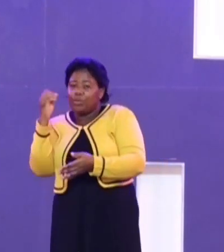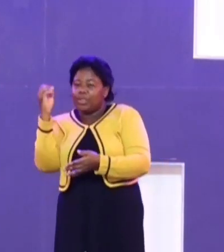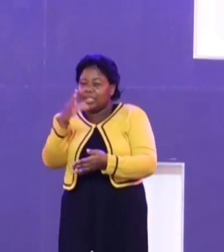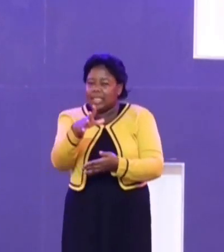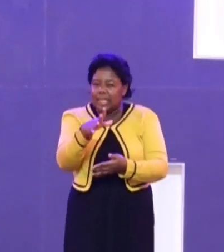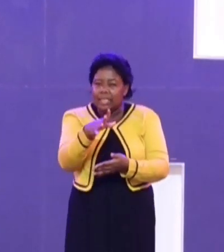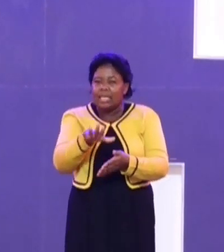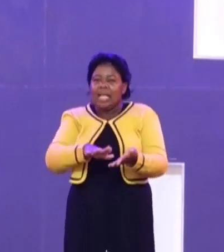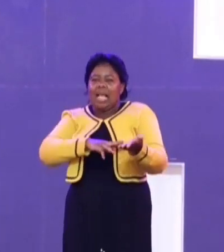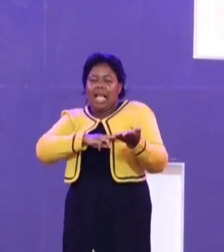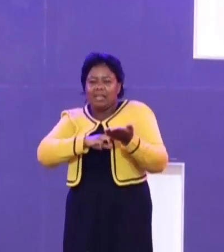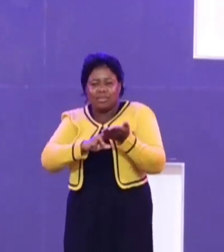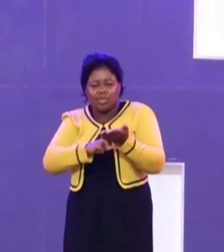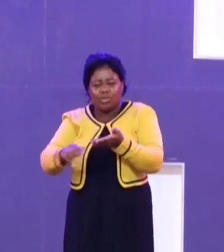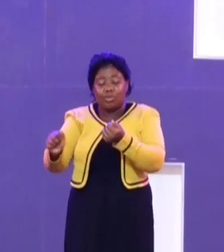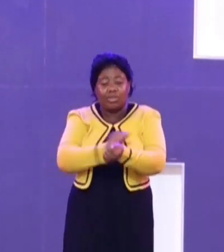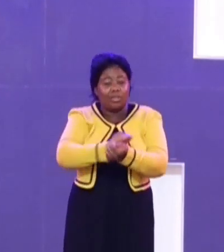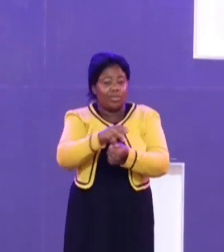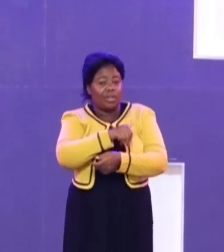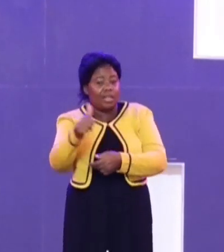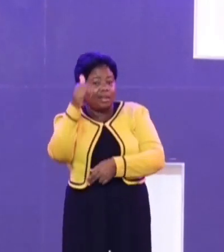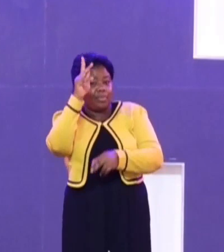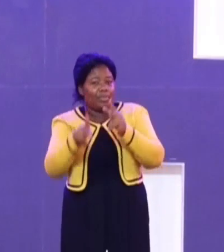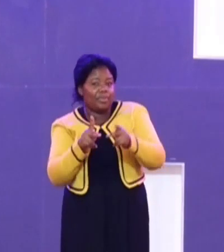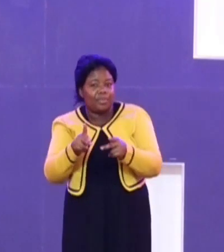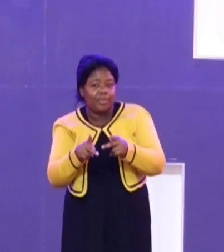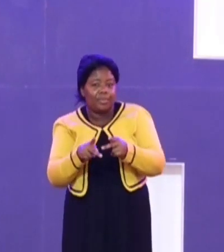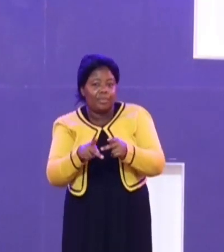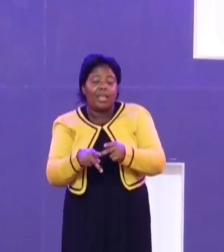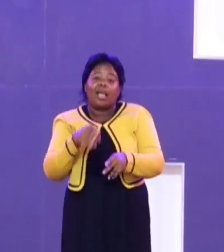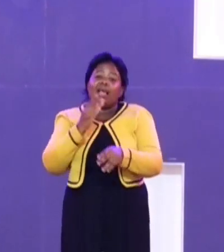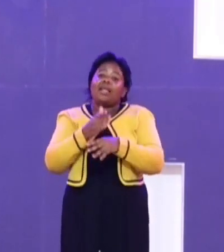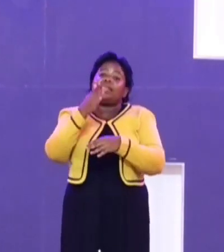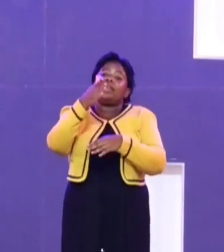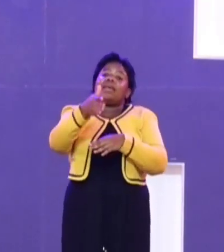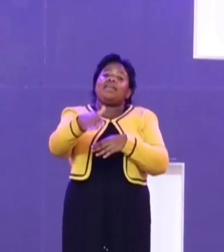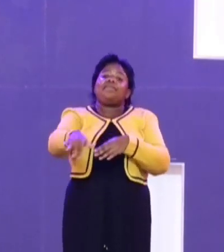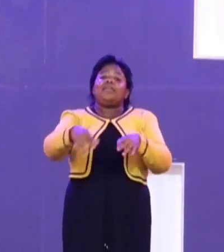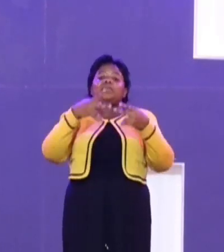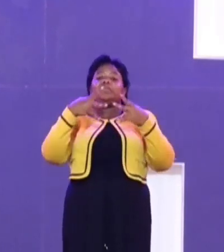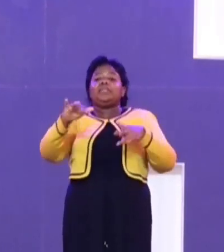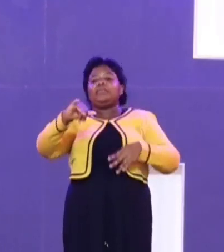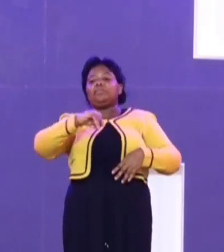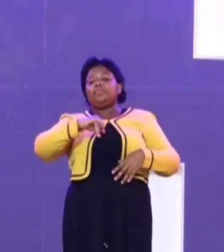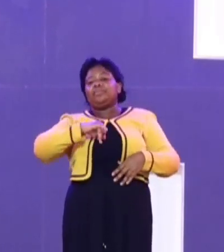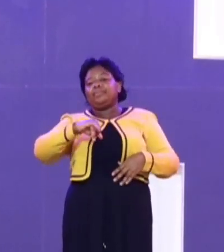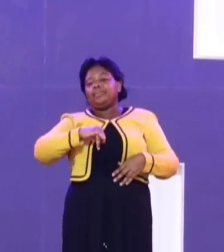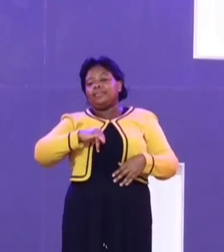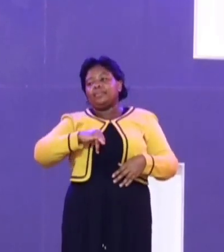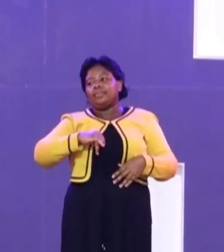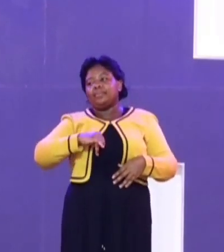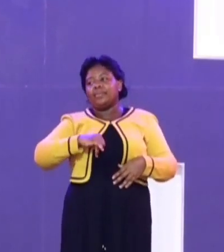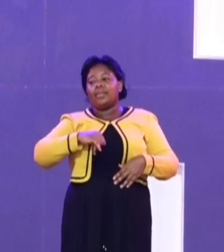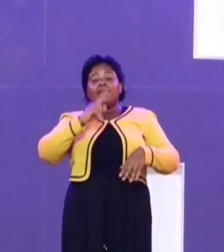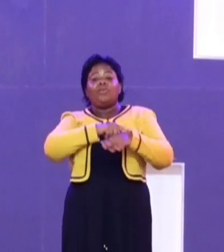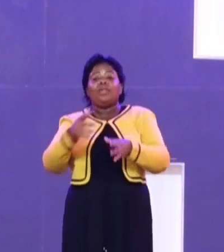beauty. N'obikozesa okubikubisa abalala. And you're using it to put down others. Ekiddako nga I yakulembera. The next thing I leads you on. Niwe